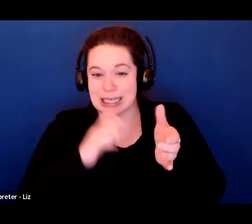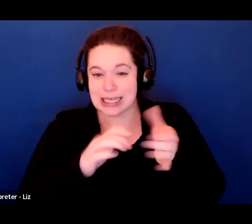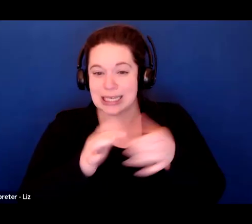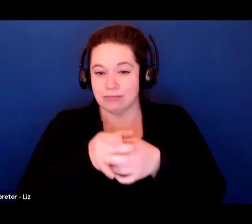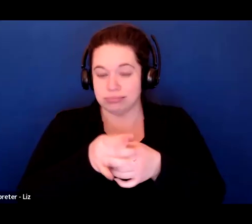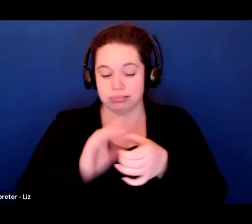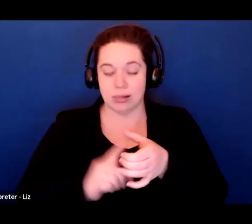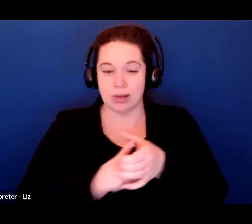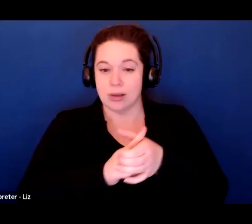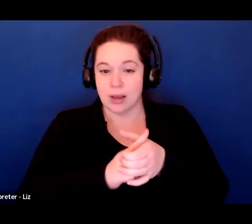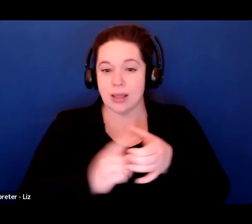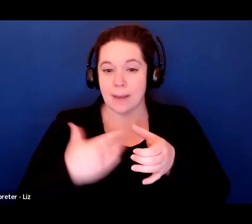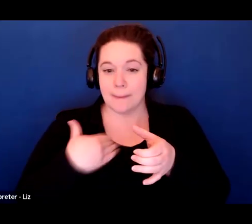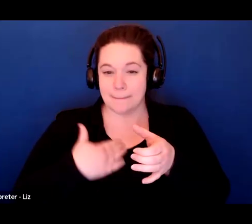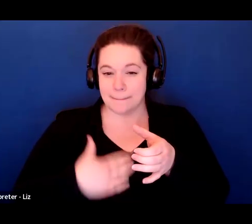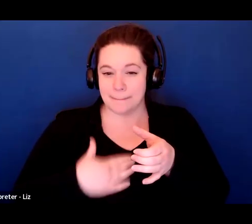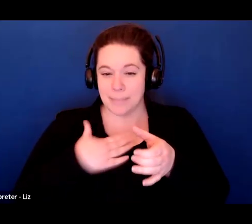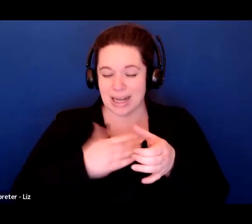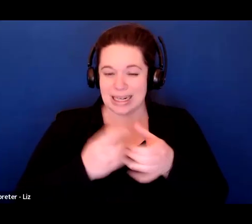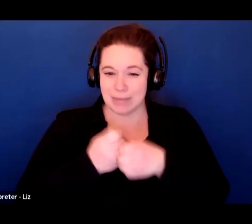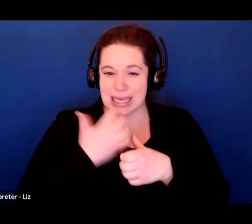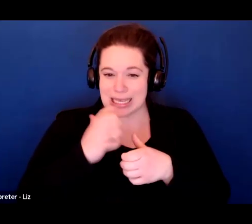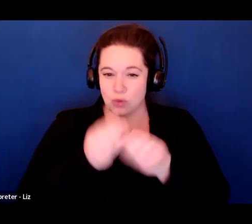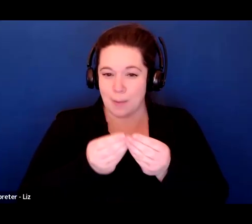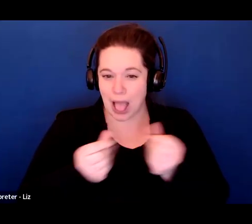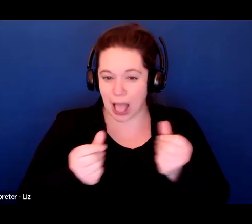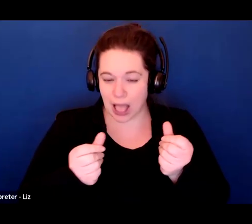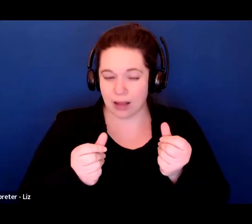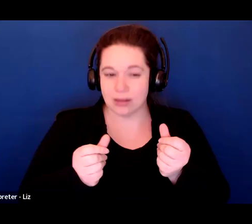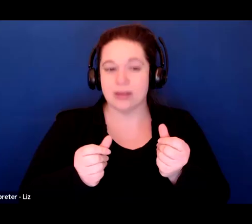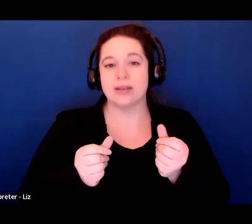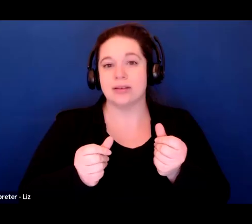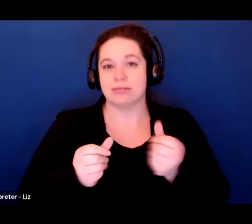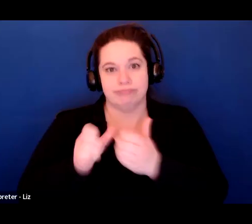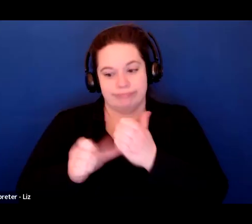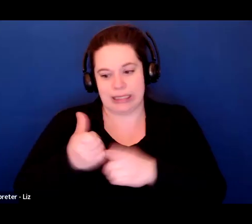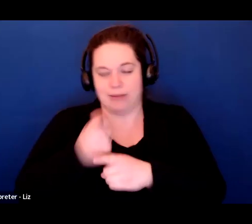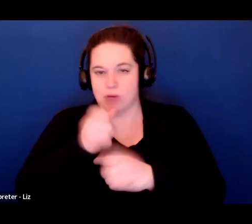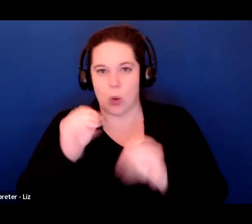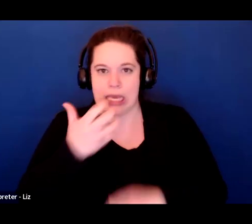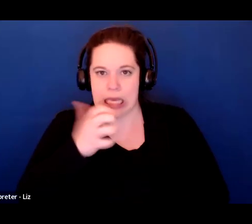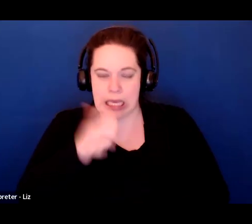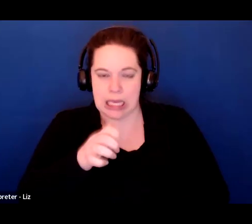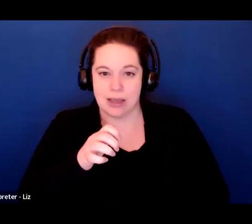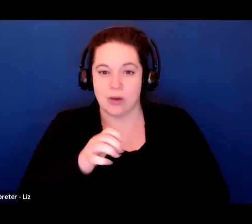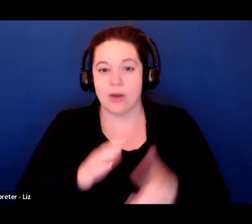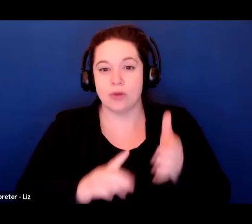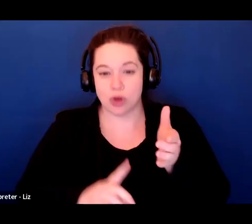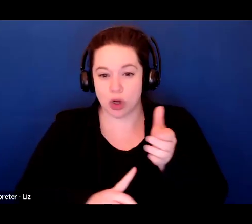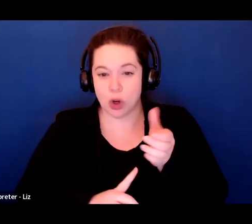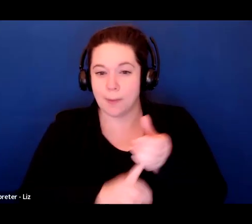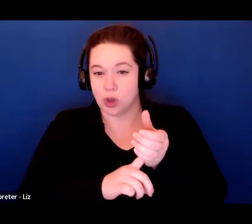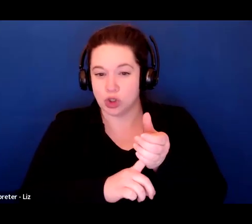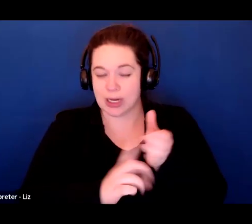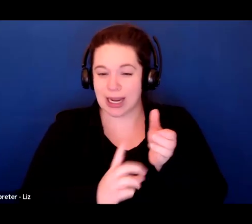heat. Fecal material does not generate heat. So you have to push it up. So you kind of push it up and then kind of take your finger and